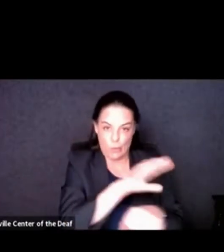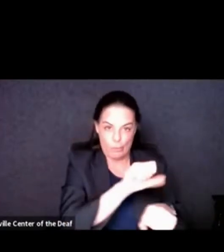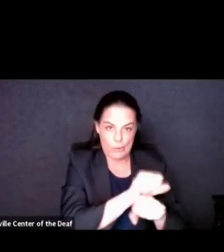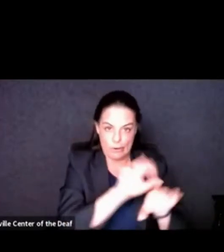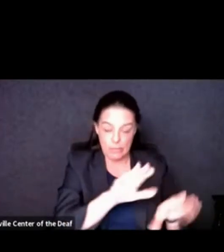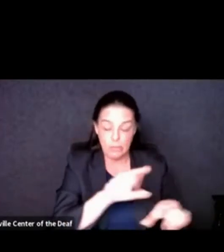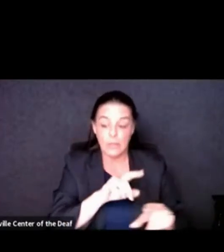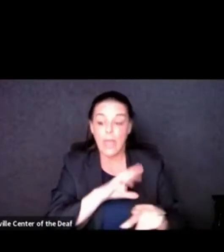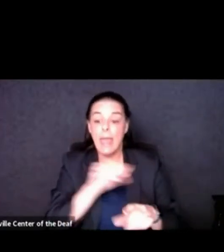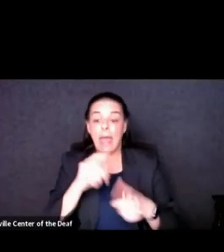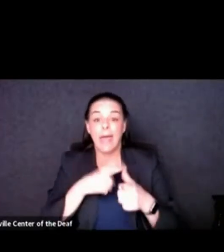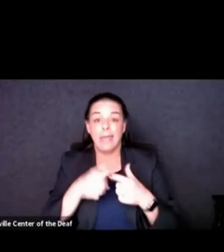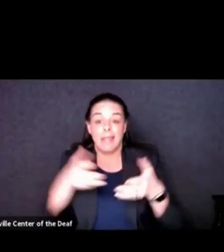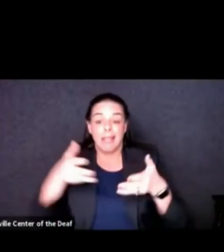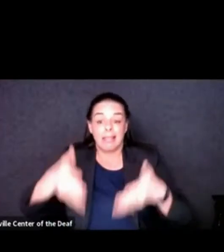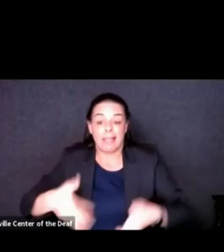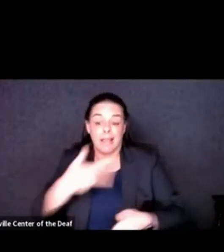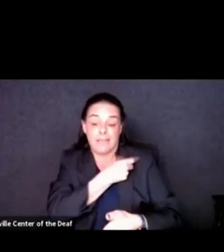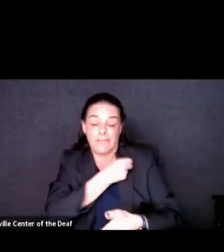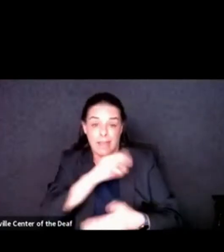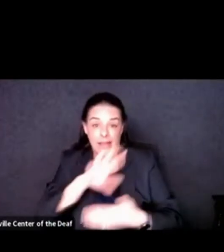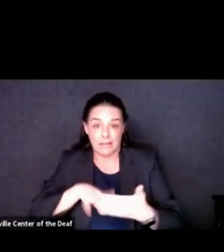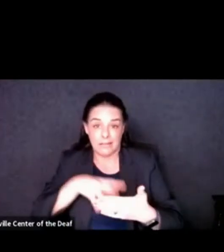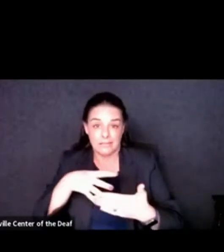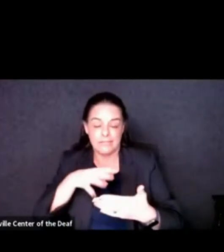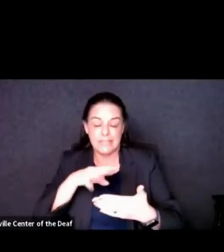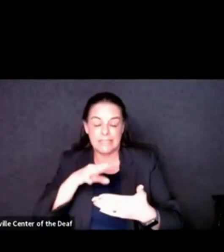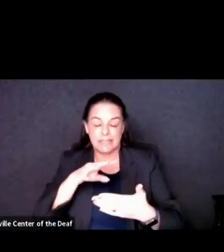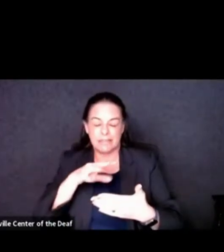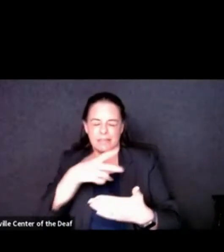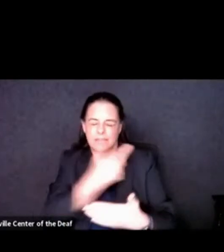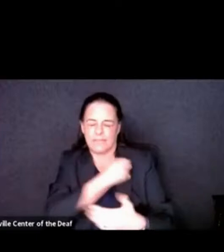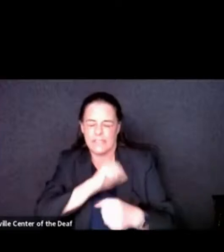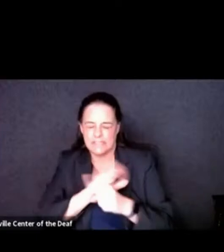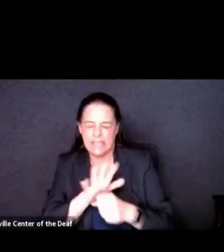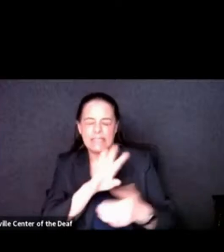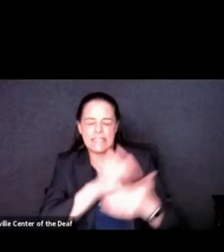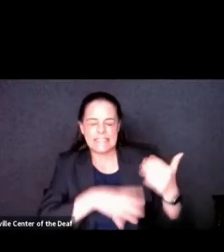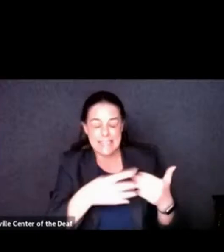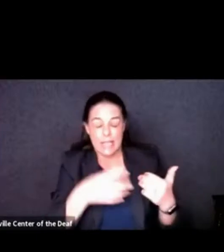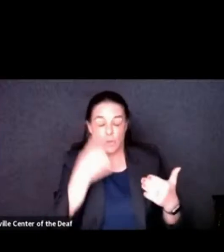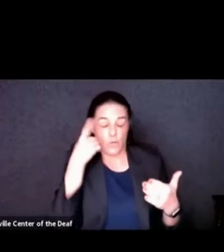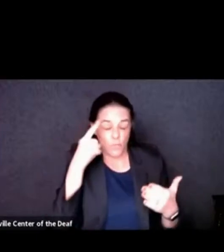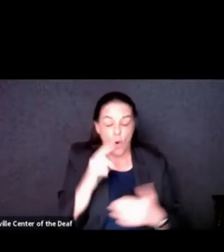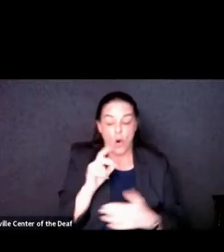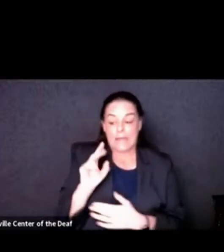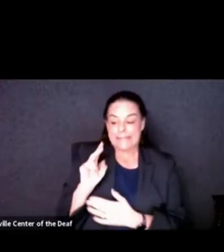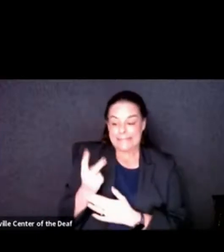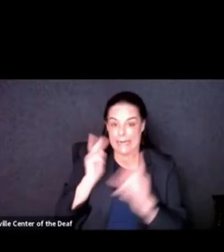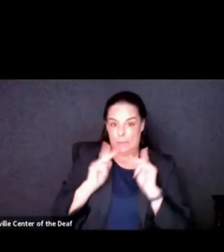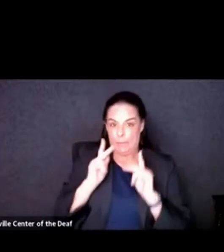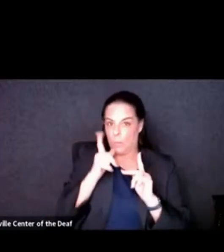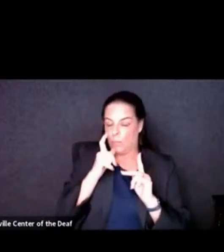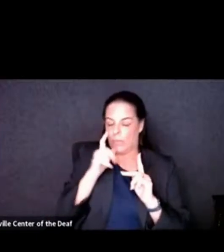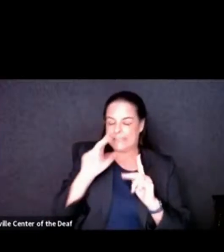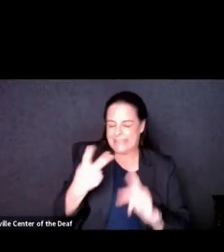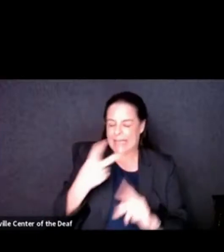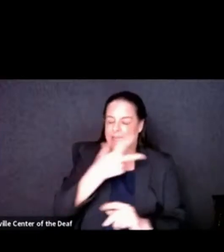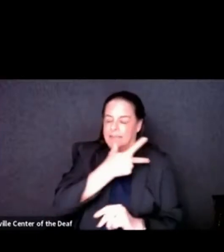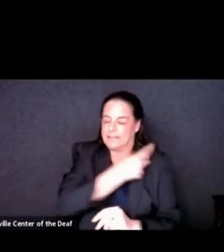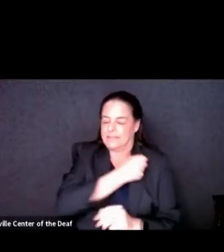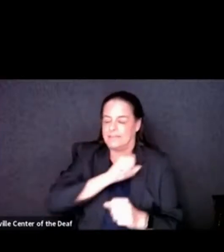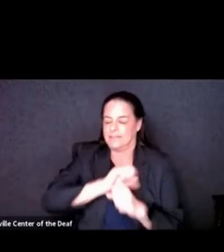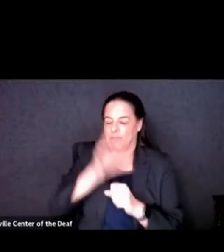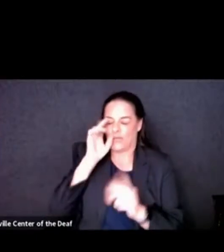of the remaining vaccine are scheduled for second doses for those who have already been vaccinated at KCHD. We've